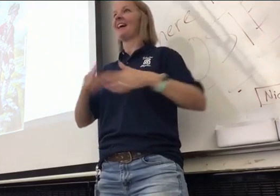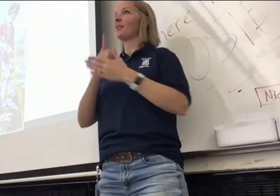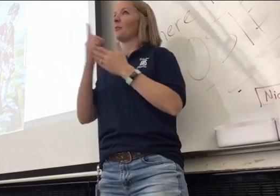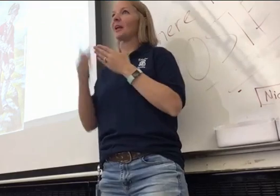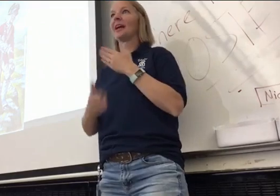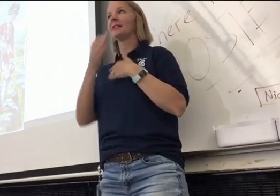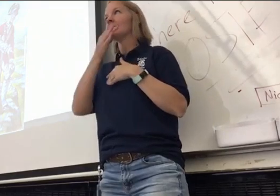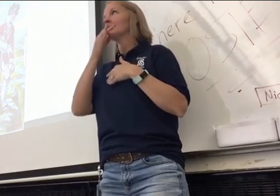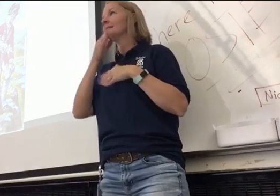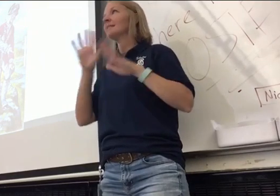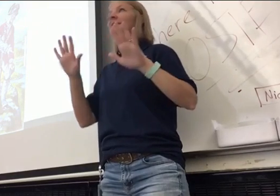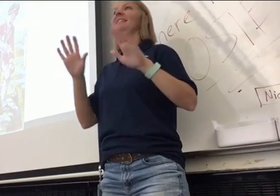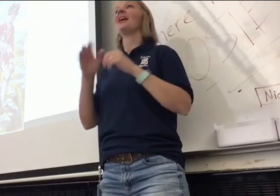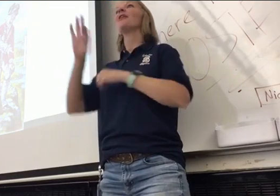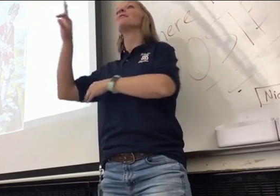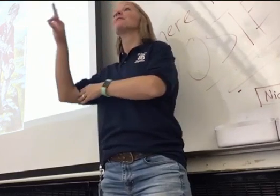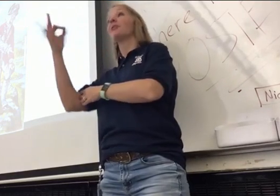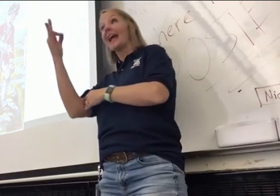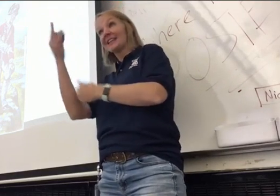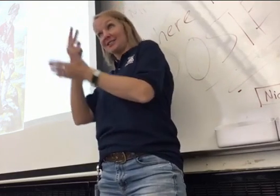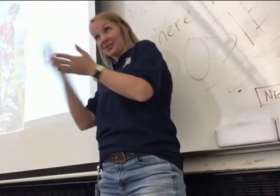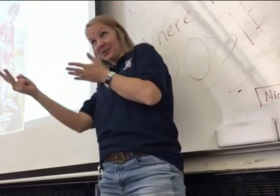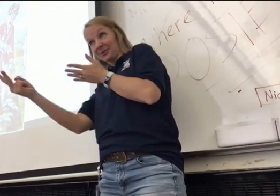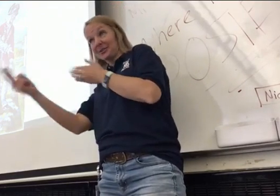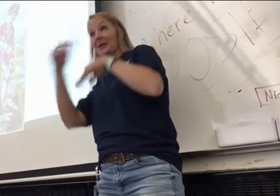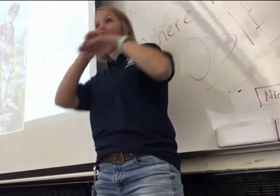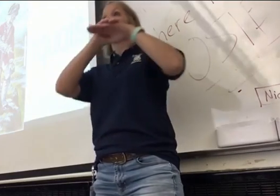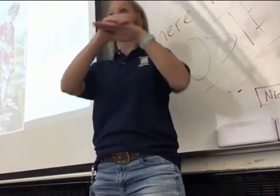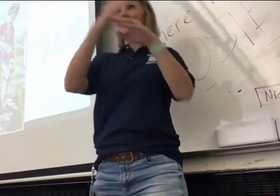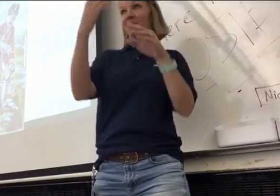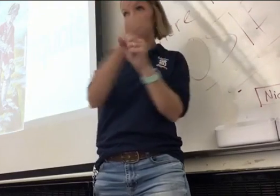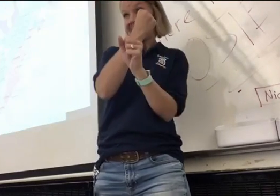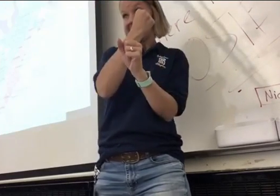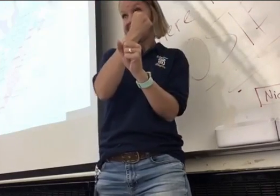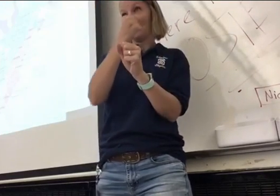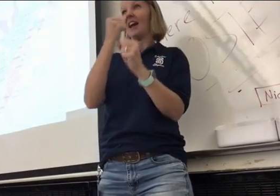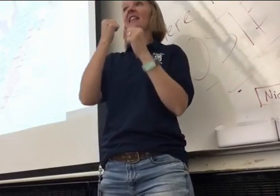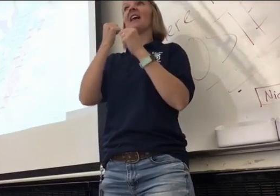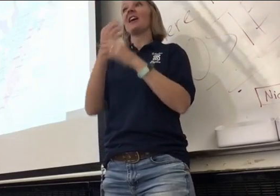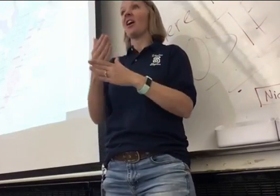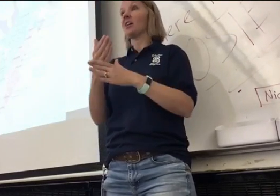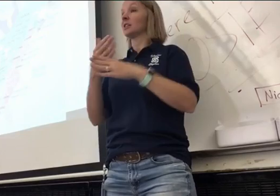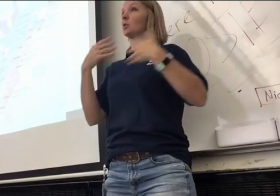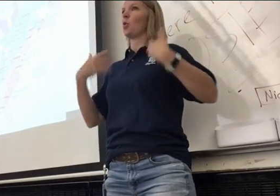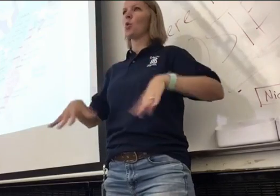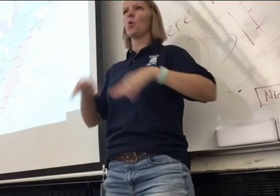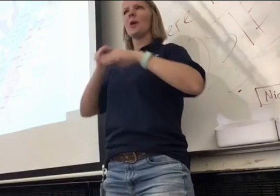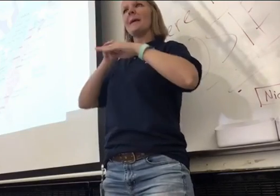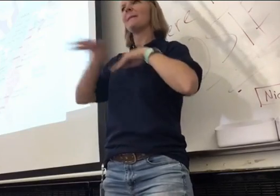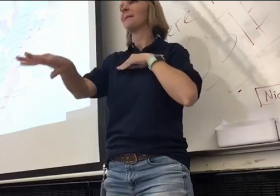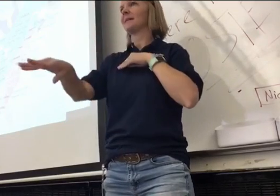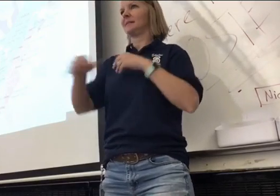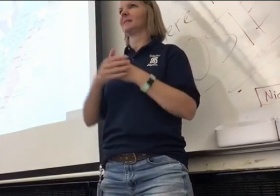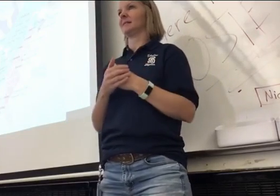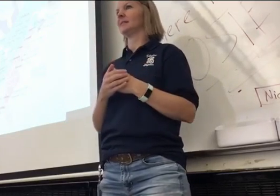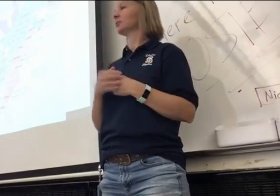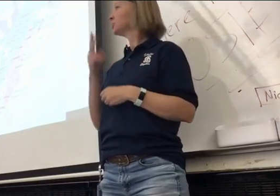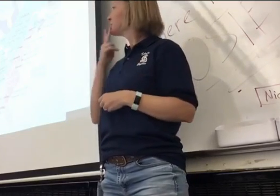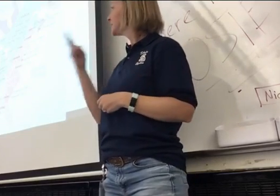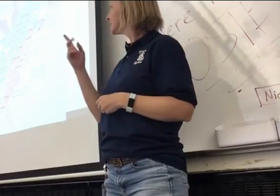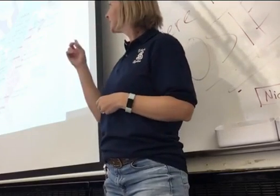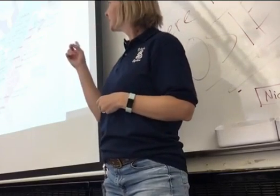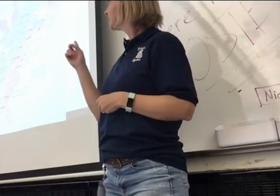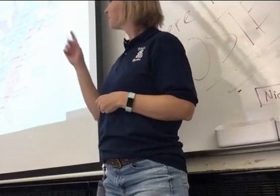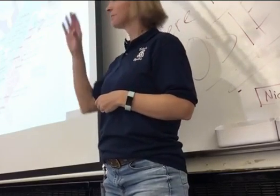weekend. France is going to lose, Britain's going to win, and this causes some major impacts. So you can see right here, this